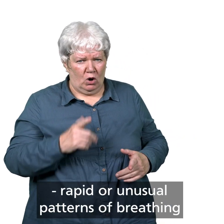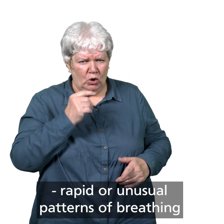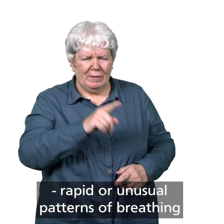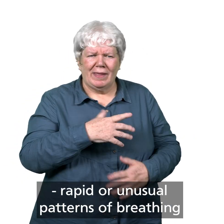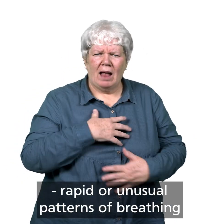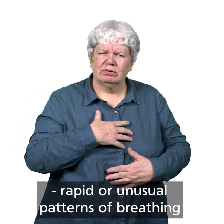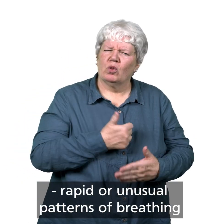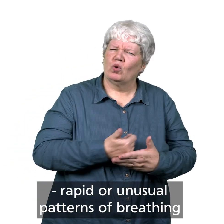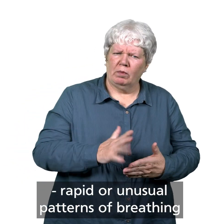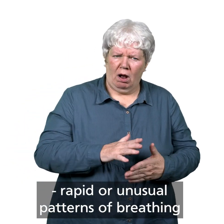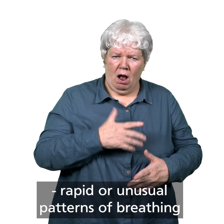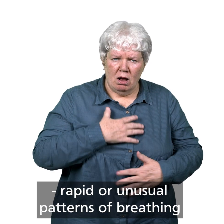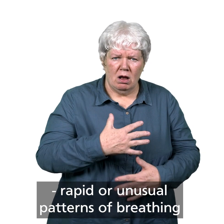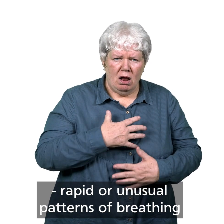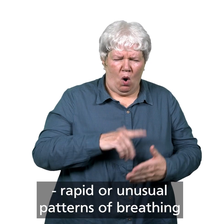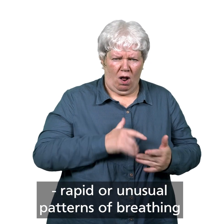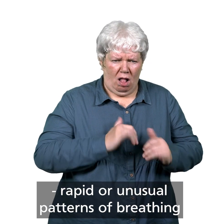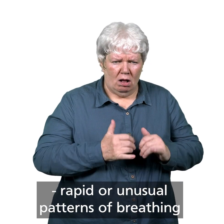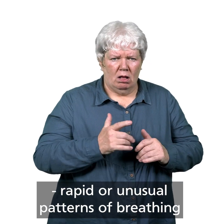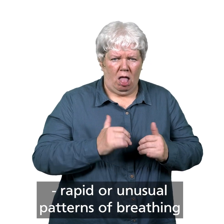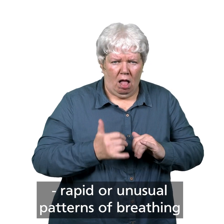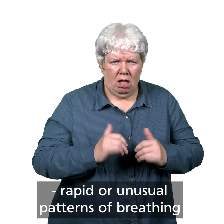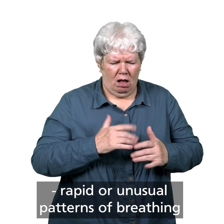rapid or unusual patterns of breathing,